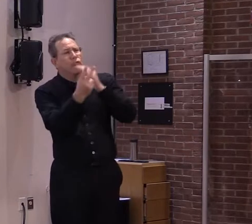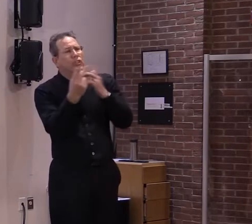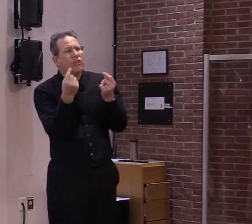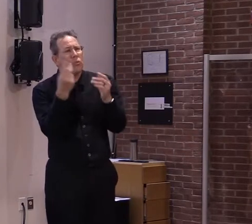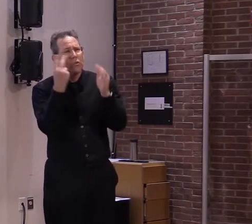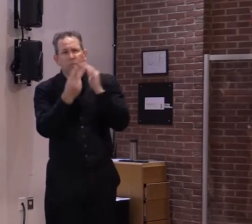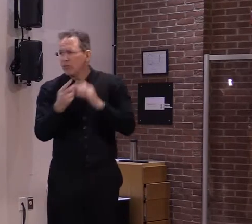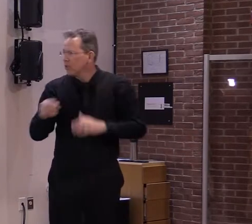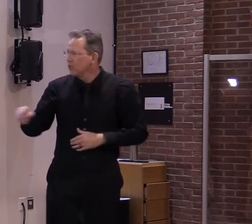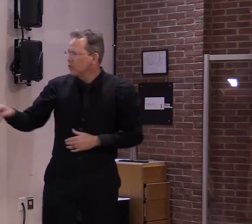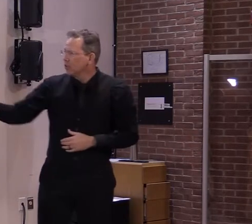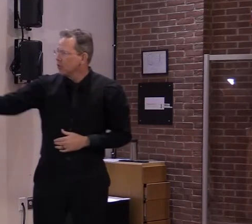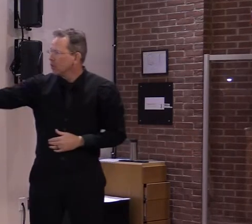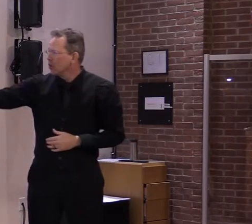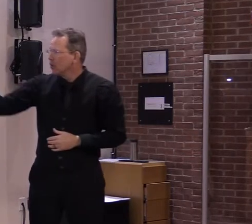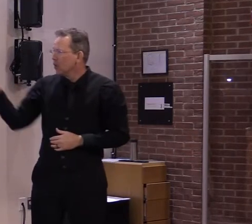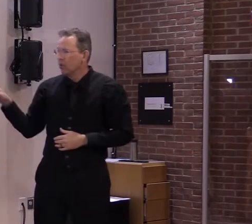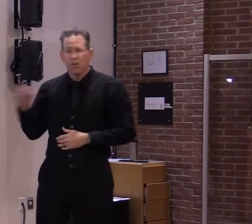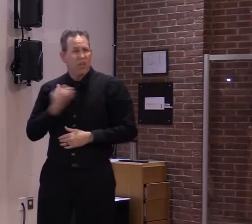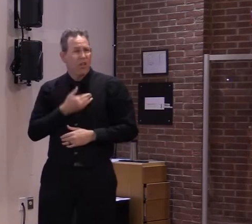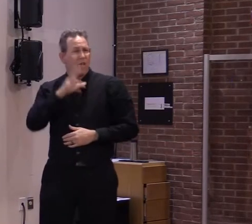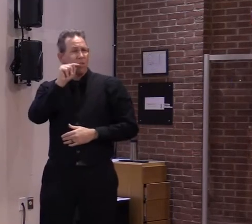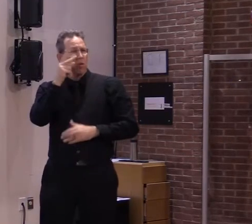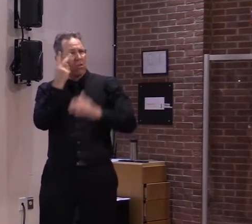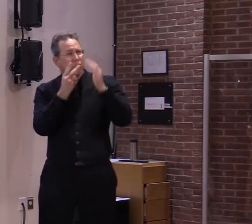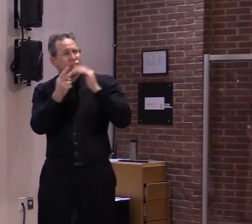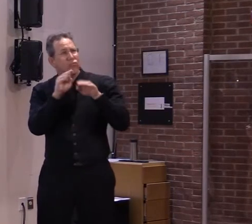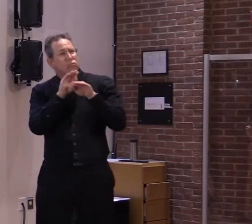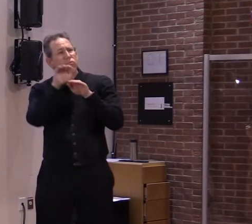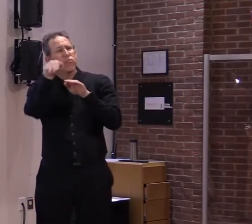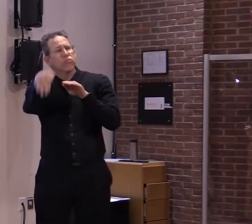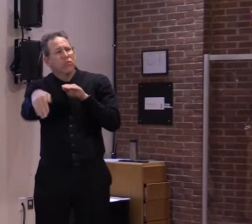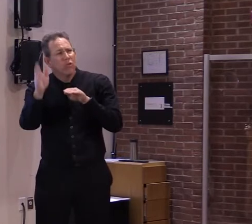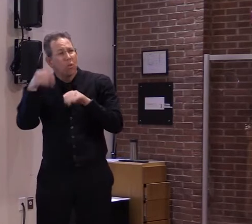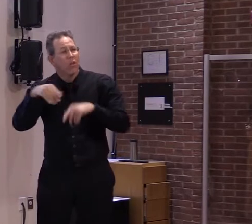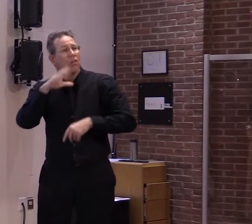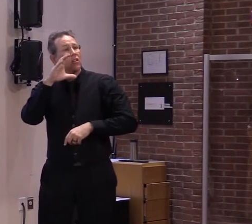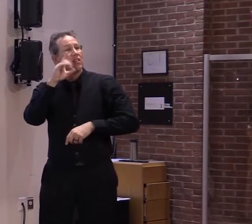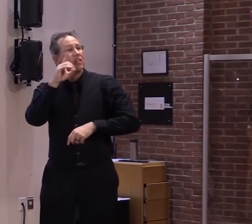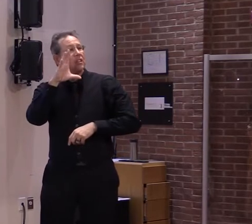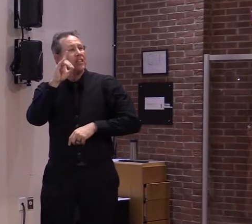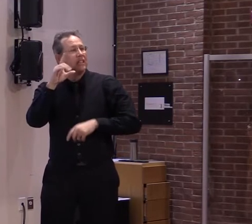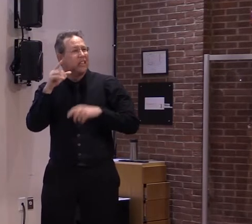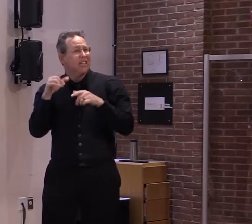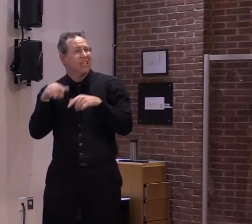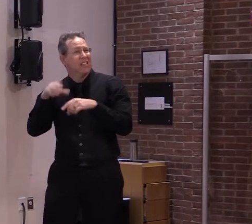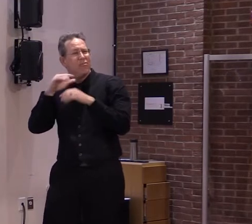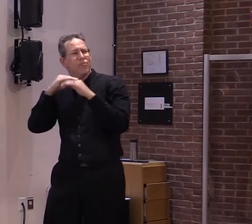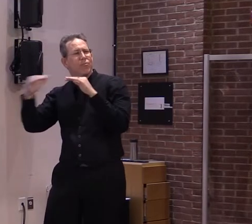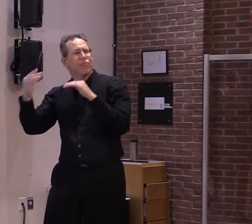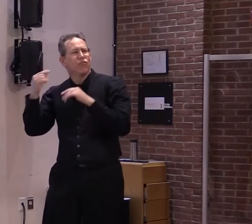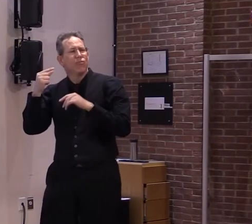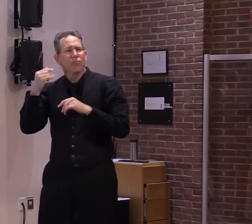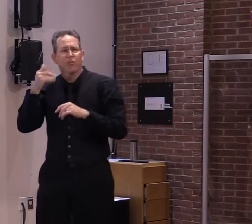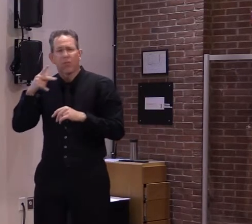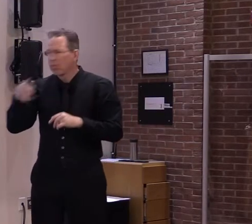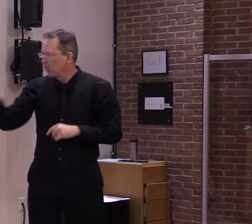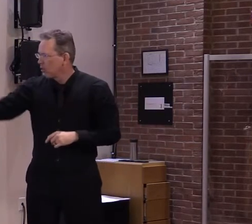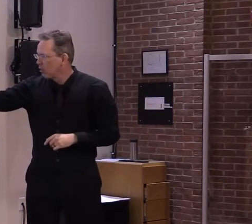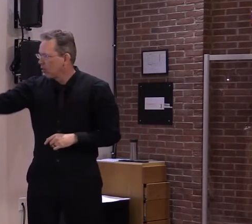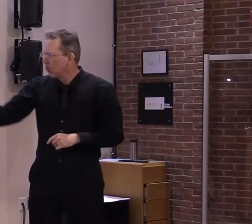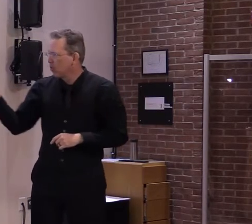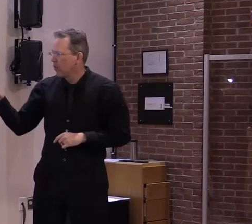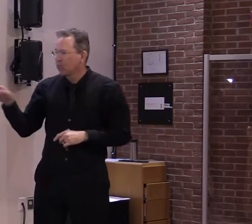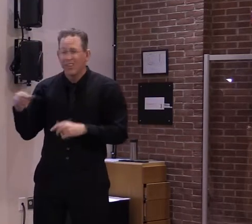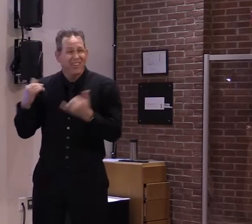line followed the increased forecast pretty closely over the first 5 days. And then most recently has dipped